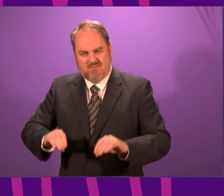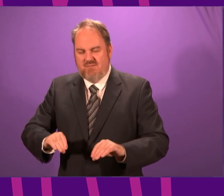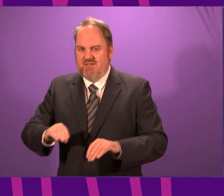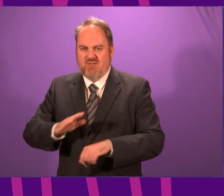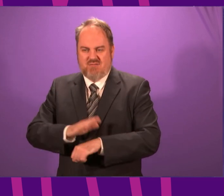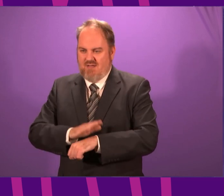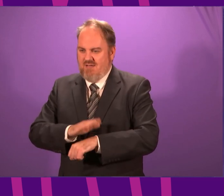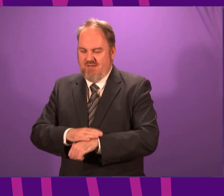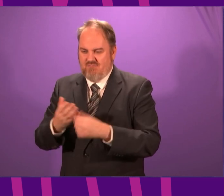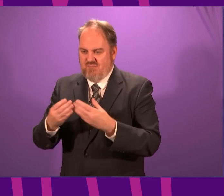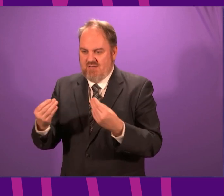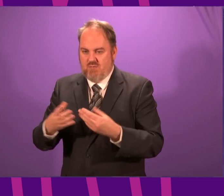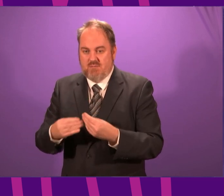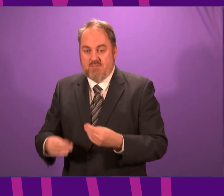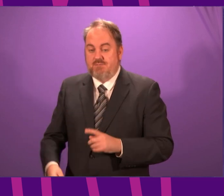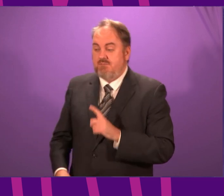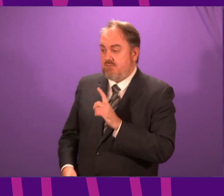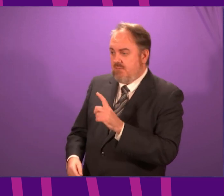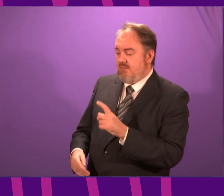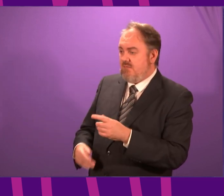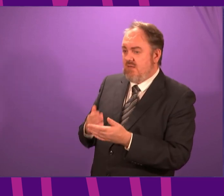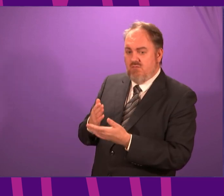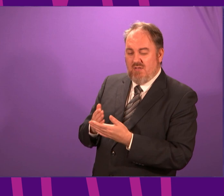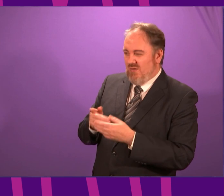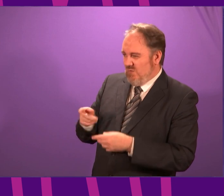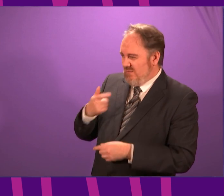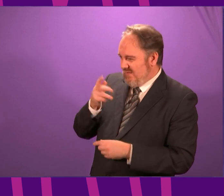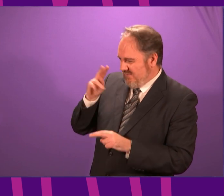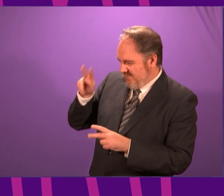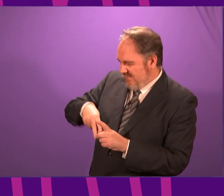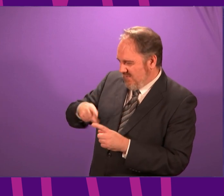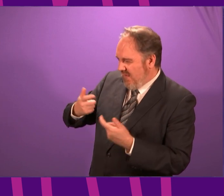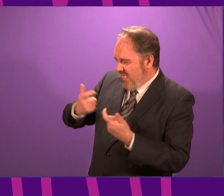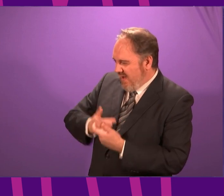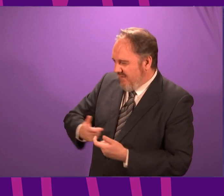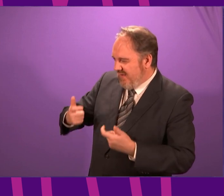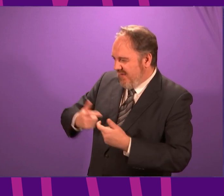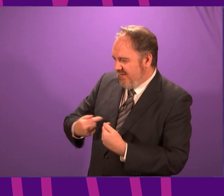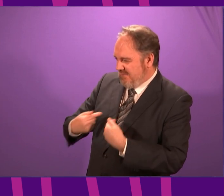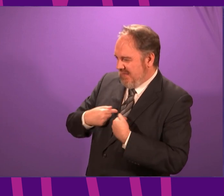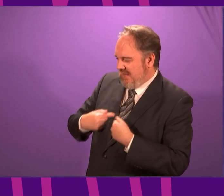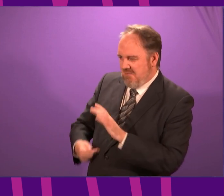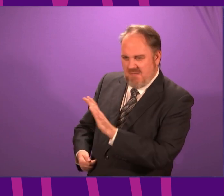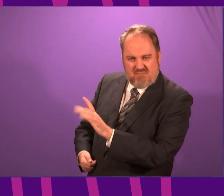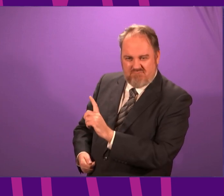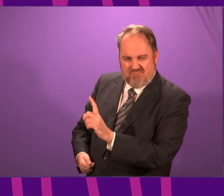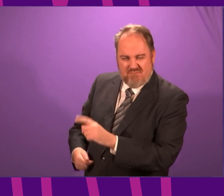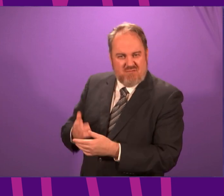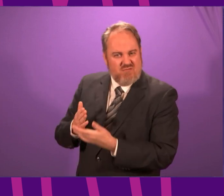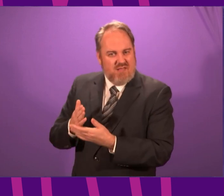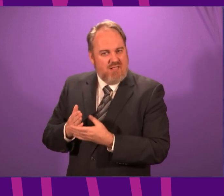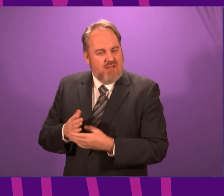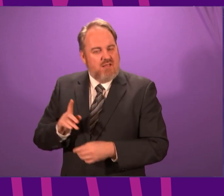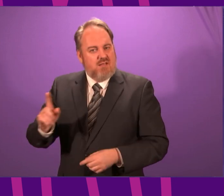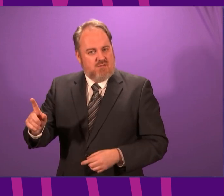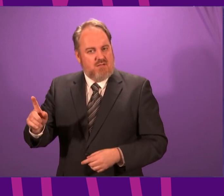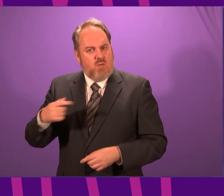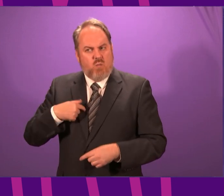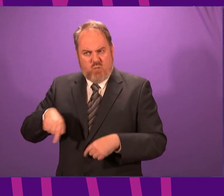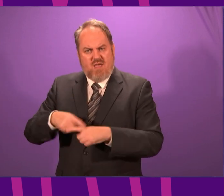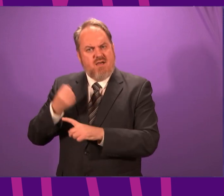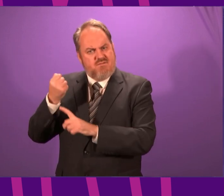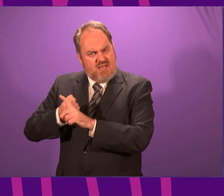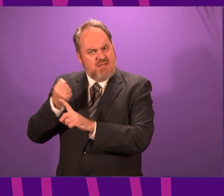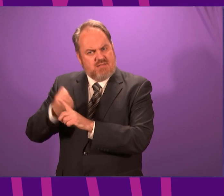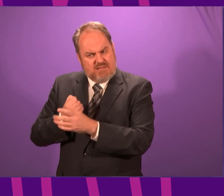Despite the First Minister somehow laughing about that, we all want to see the government and wider society succeed in the fight against